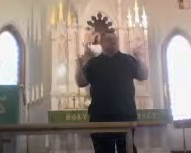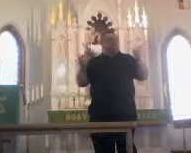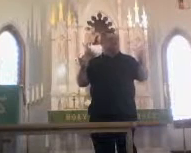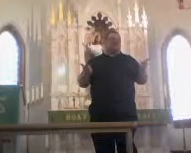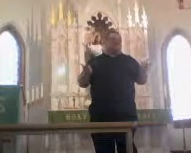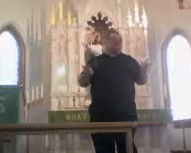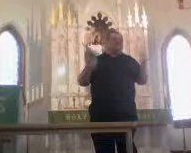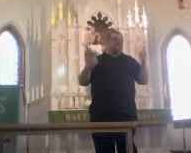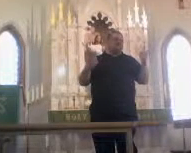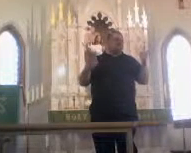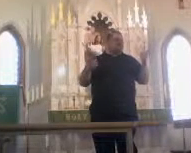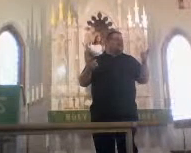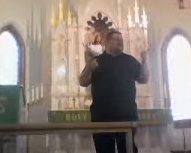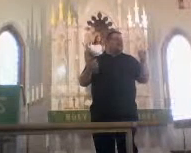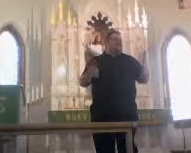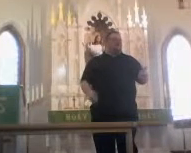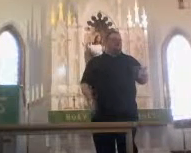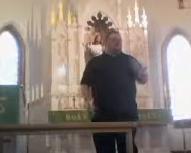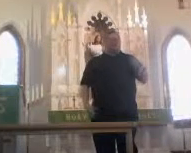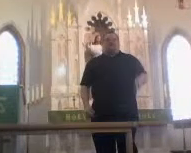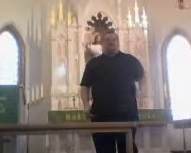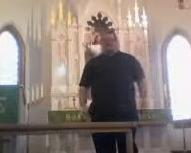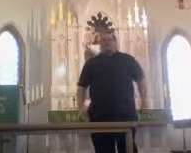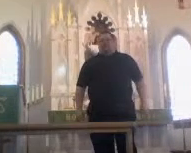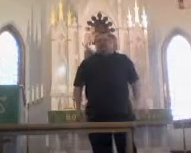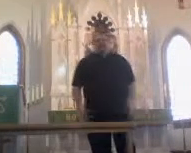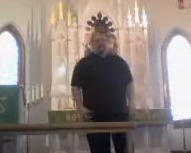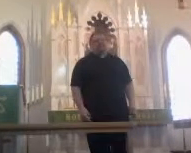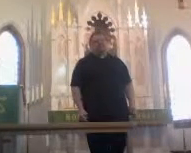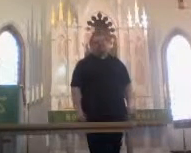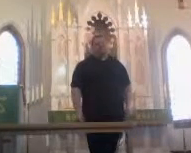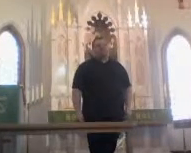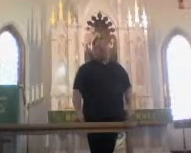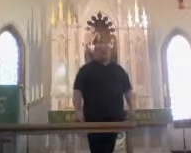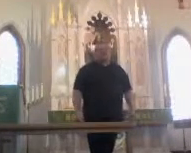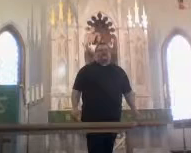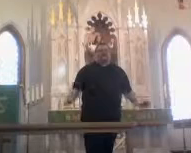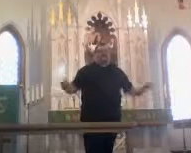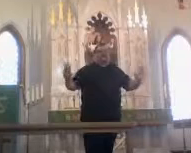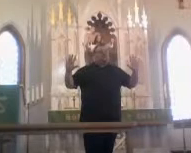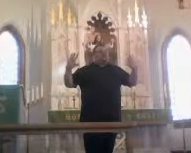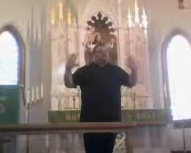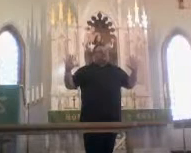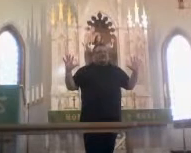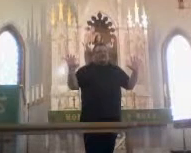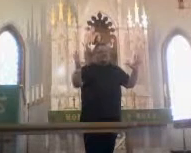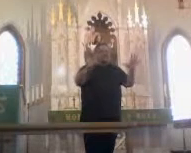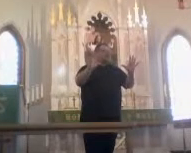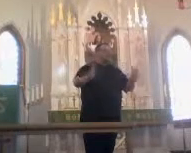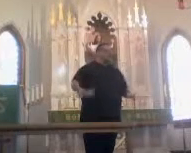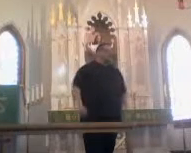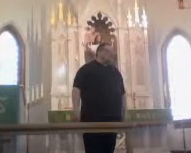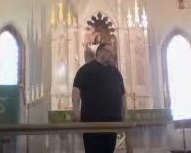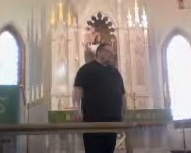in life as queen to see to it that you are killed. She releases the forces to go after